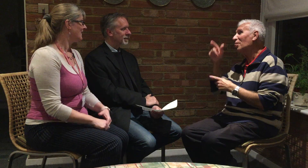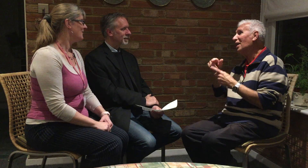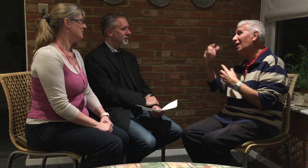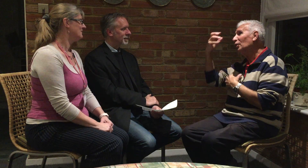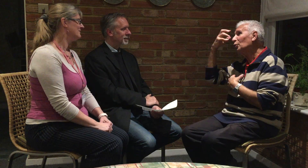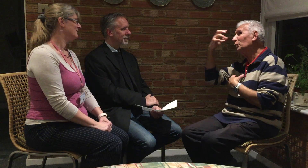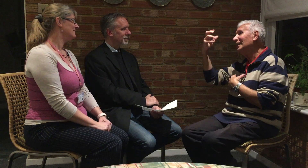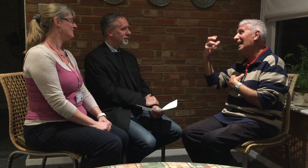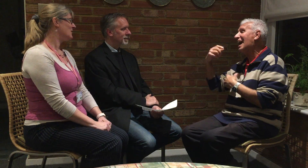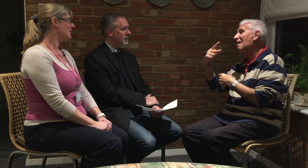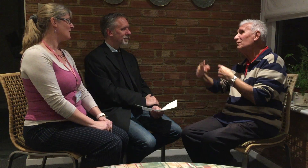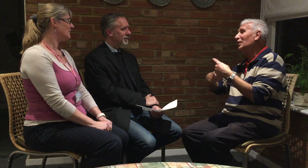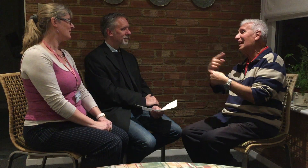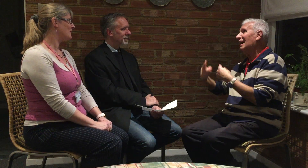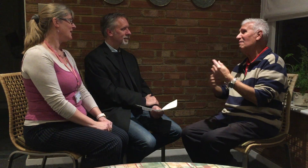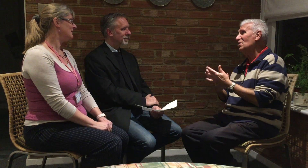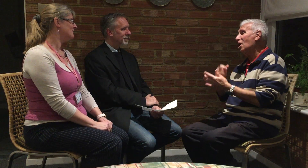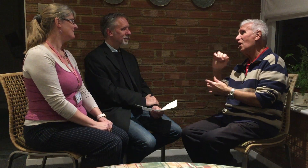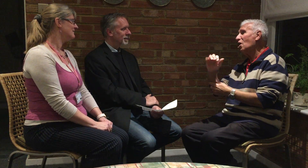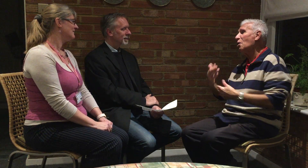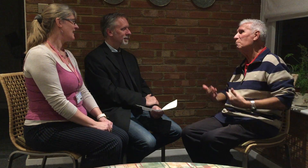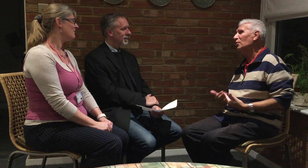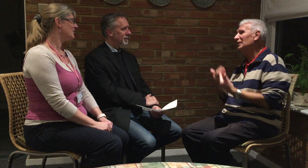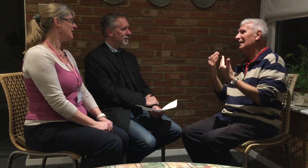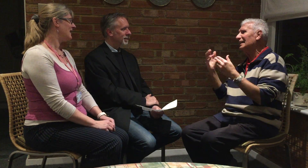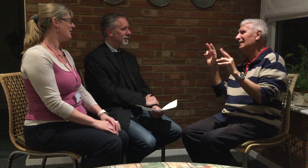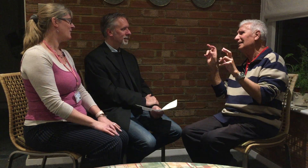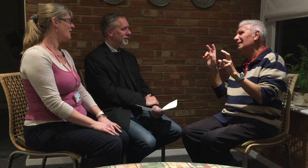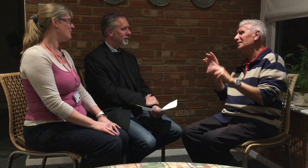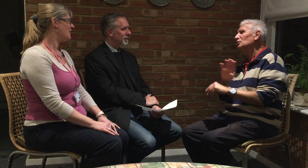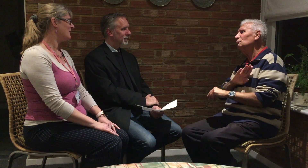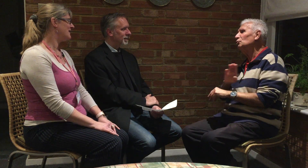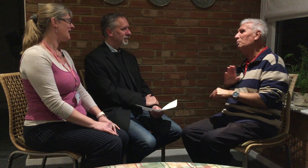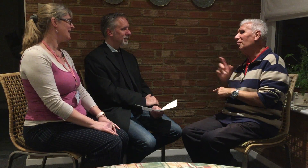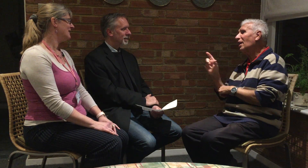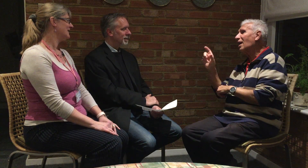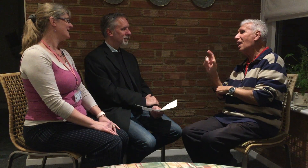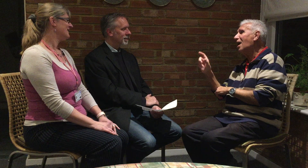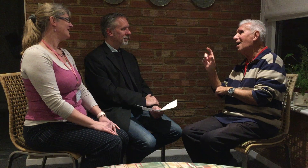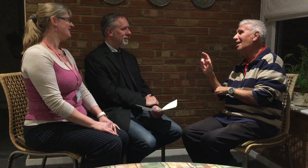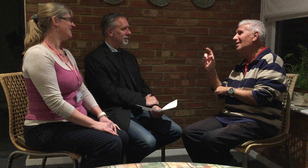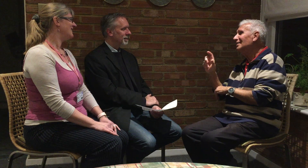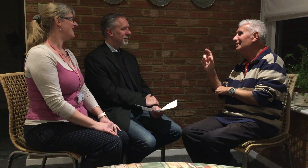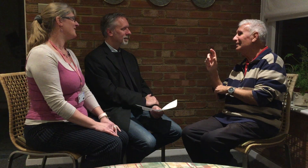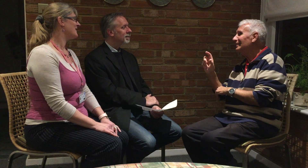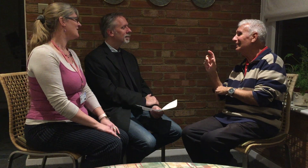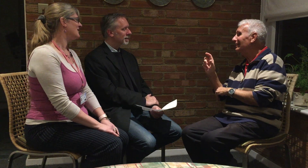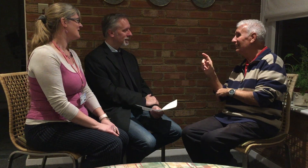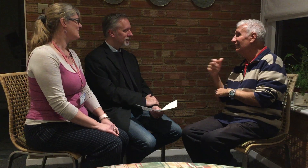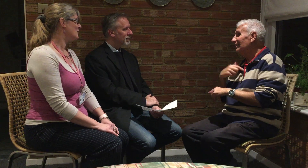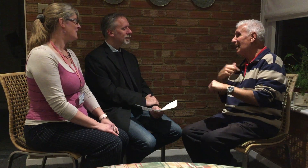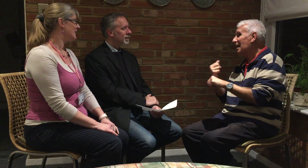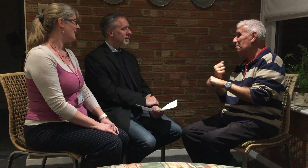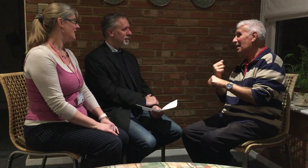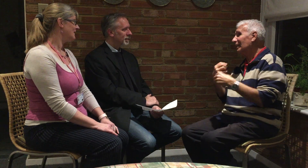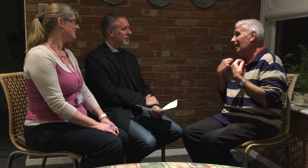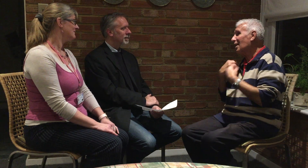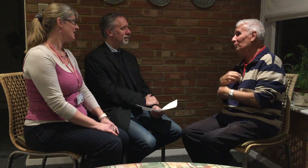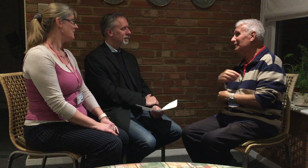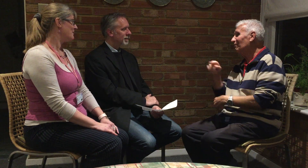Oh, well, you know the Queen, every year for her birthday, you know, when she does the troop in the colour, I would make